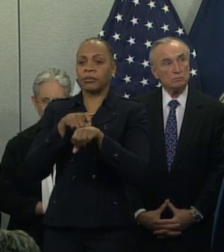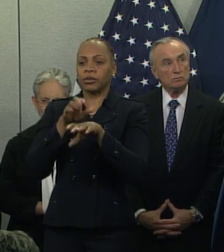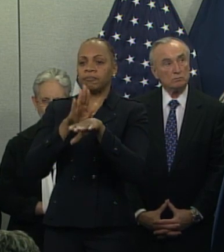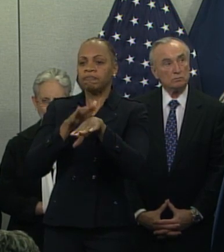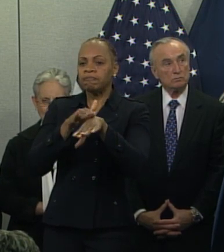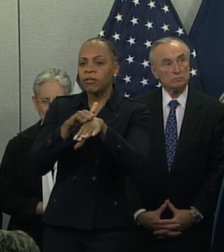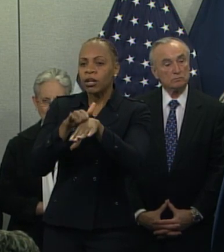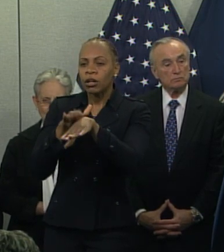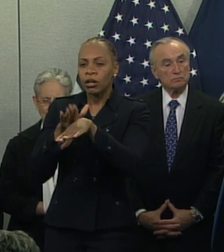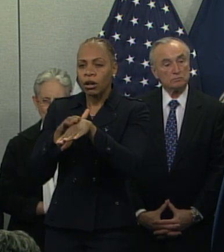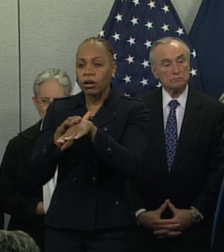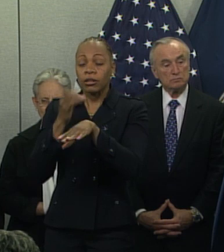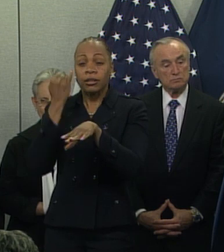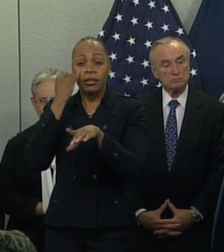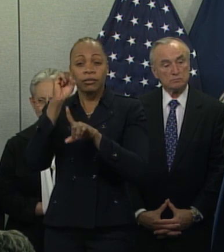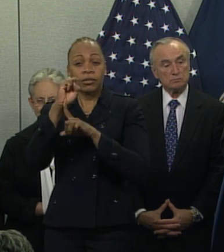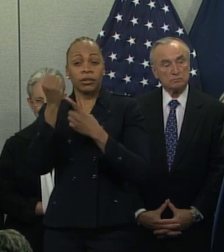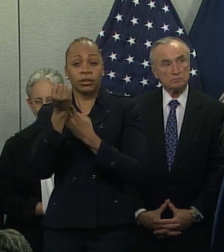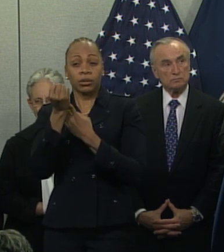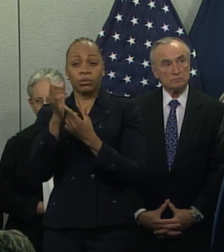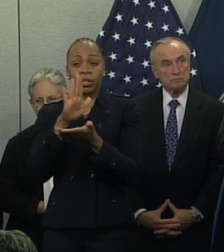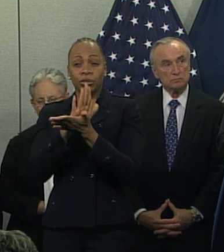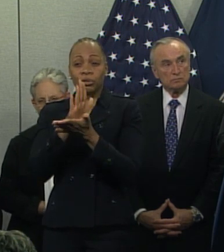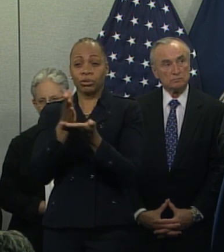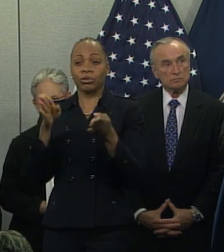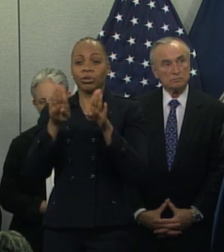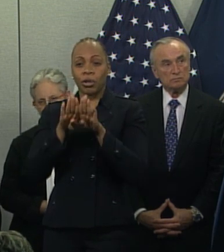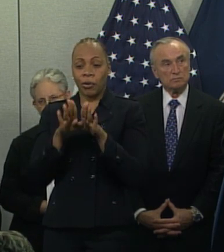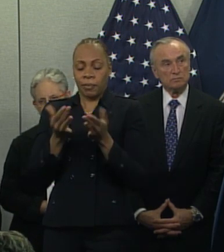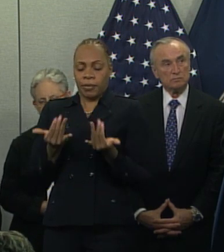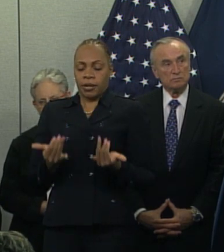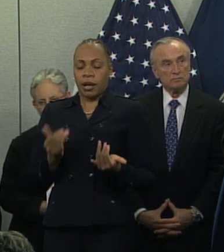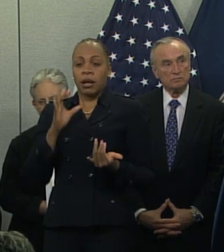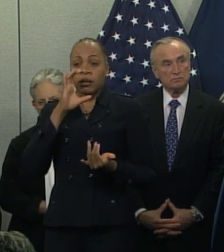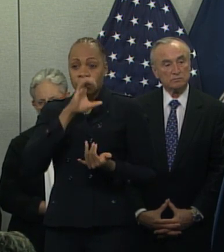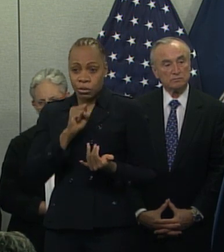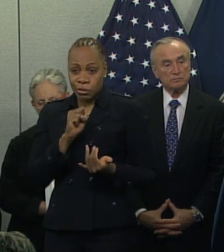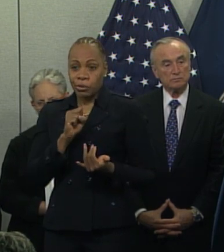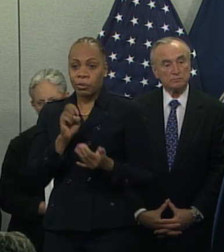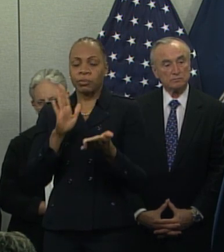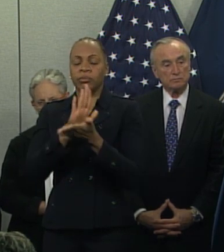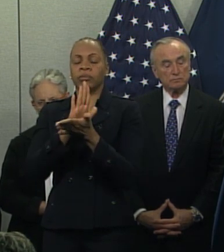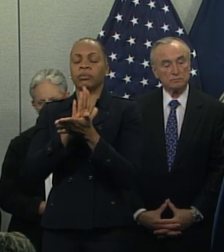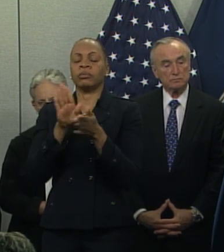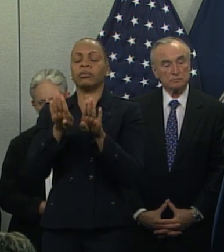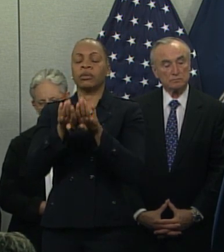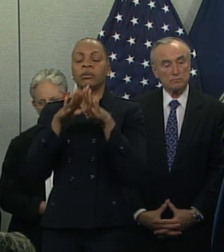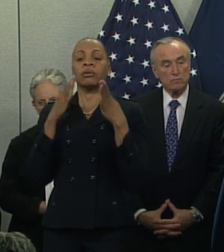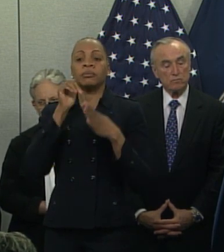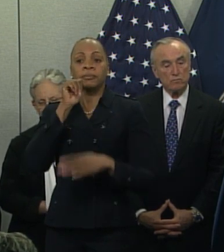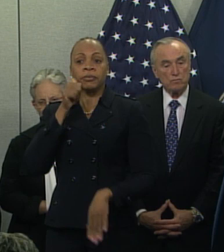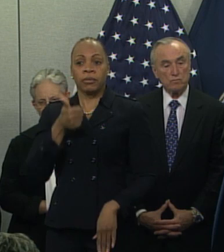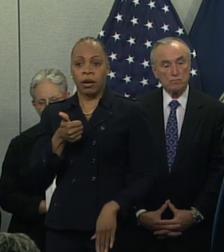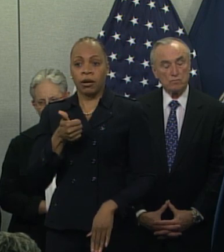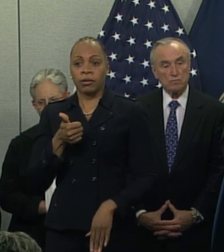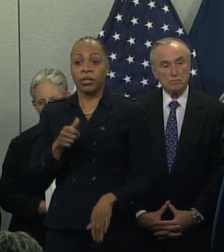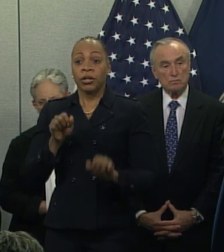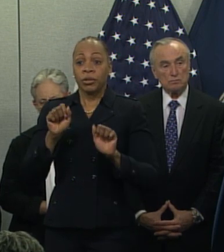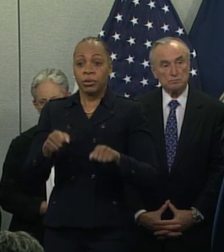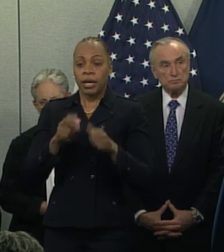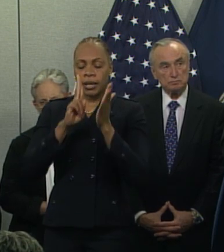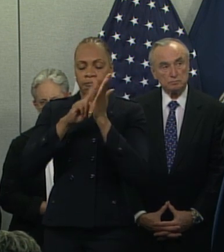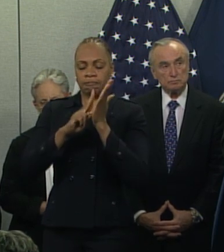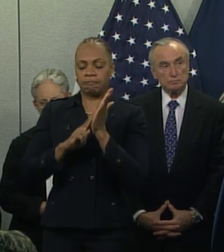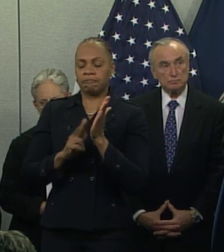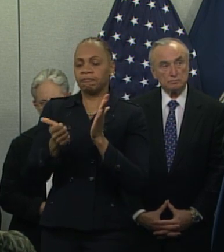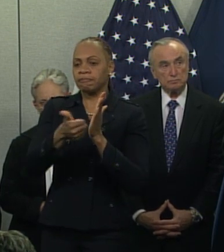situation where schools may need to be closed. But at this moment, assume schools are open tomorrow. You can sign up. Any